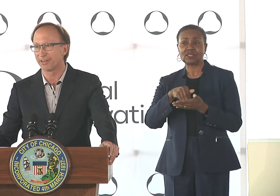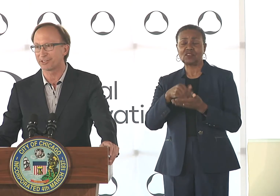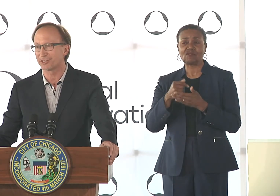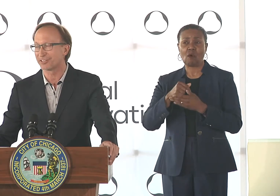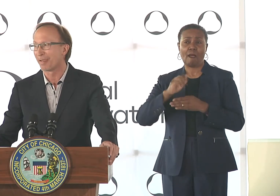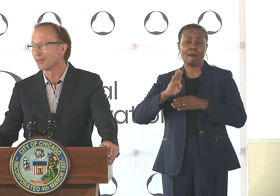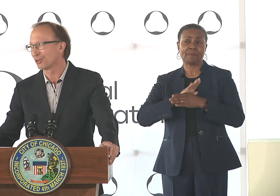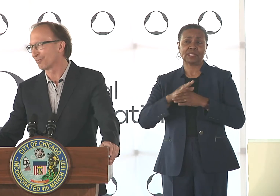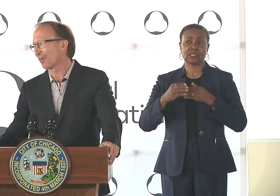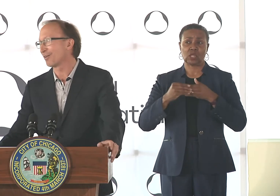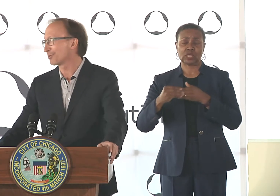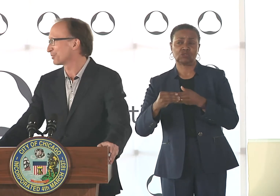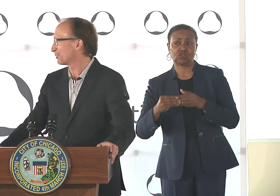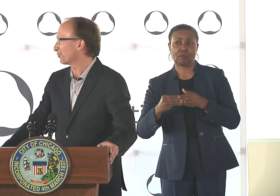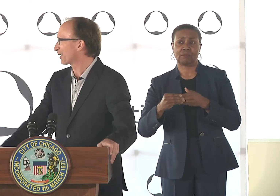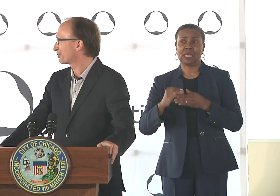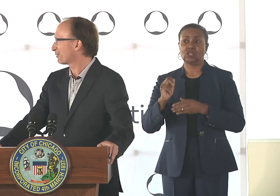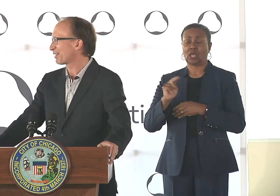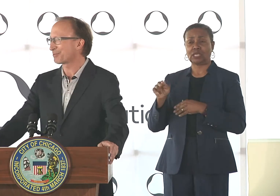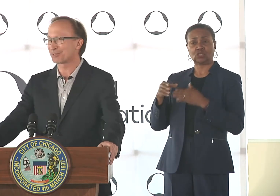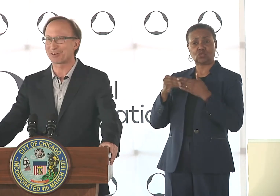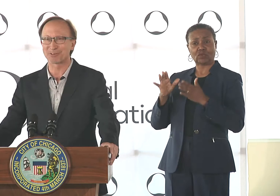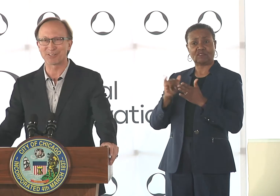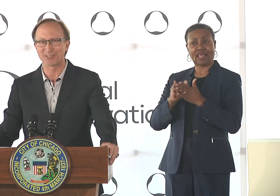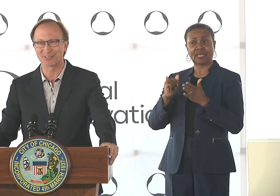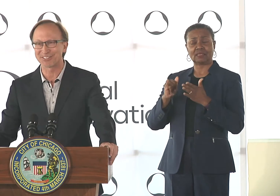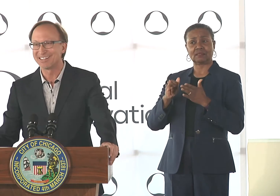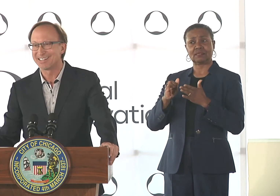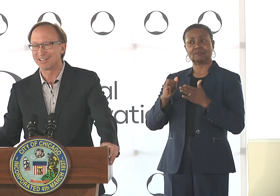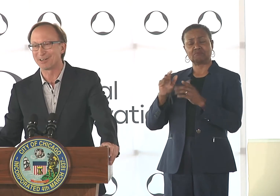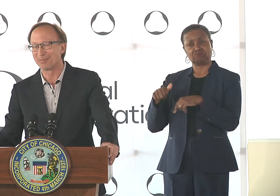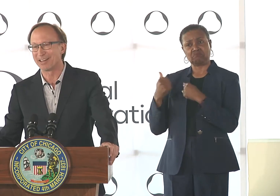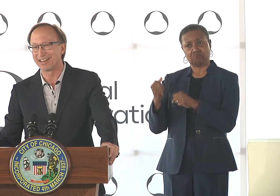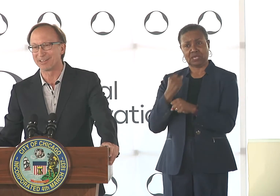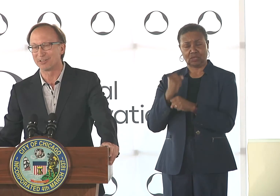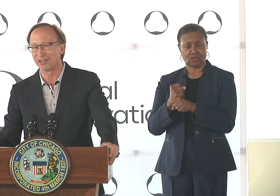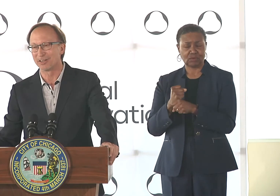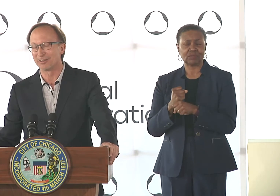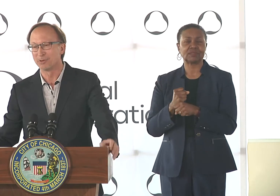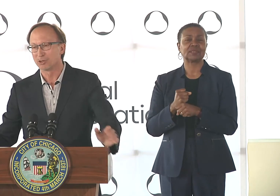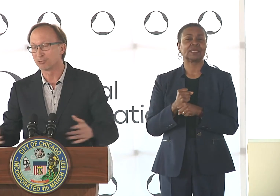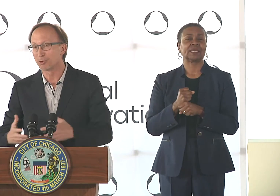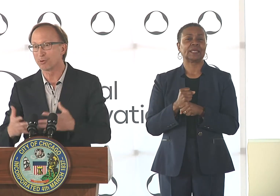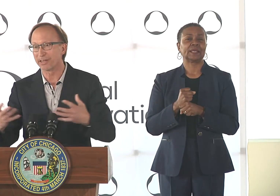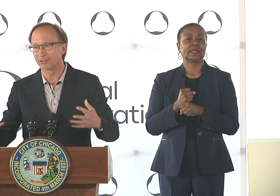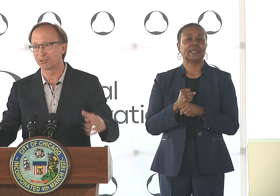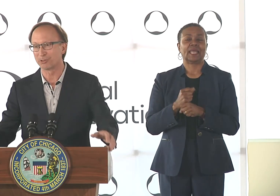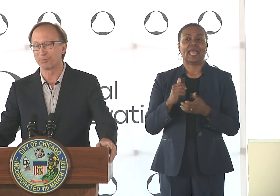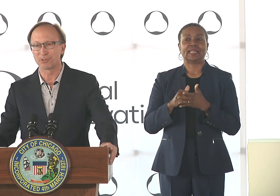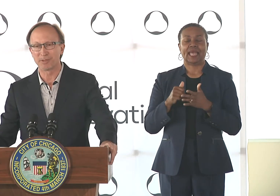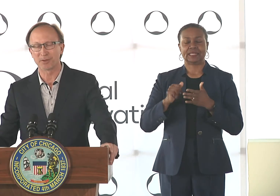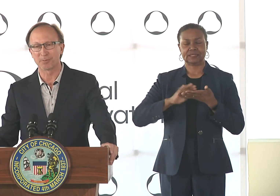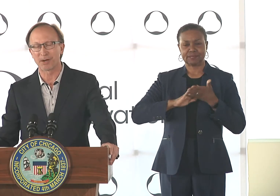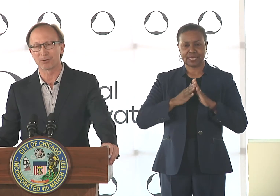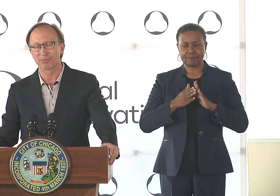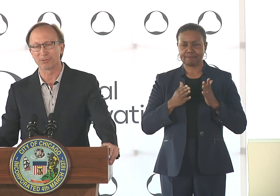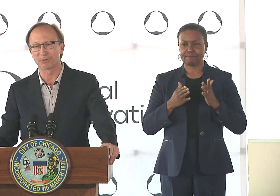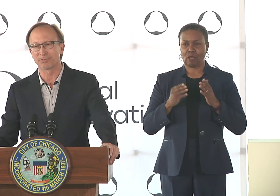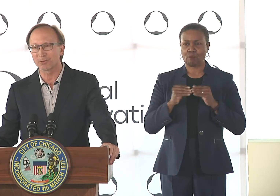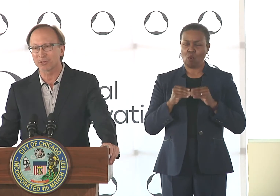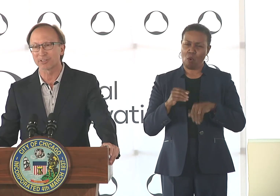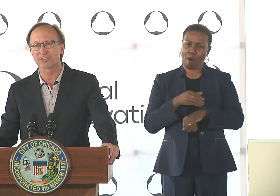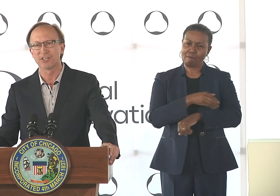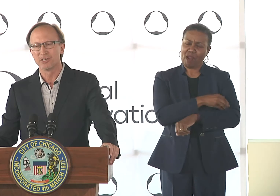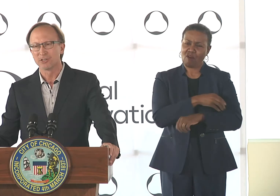and Innovation. John Flavin was the director of that for several years and grew it to become a